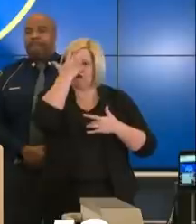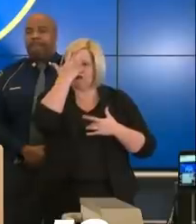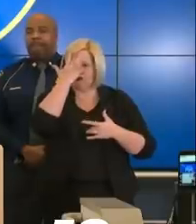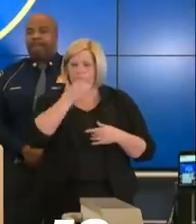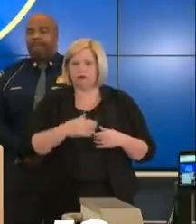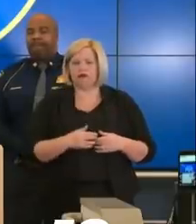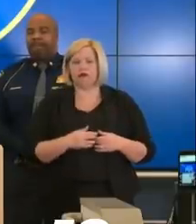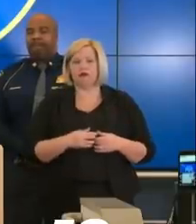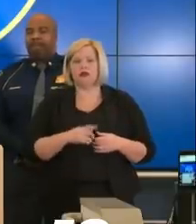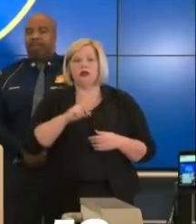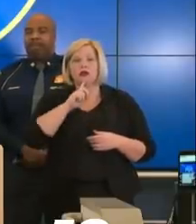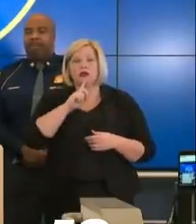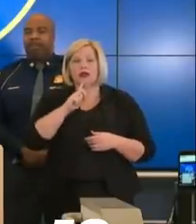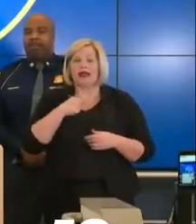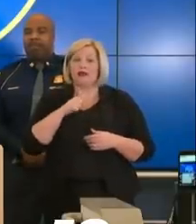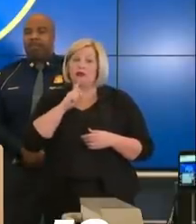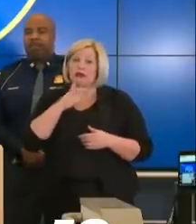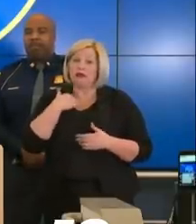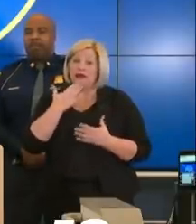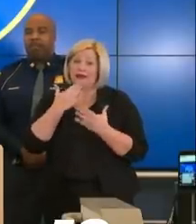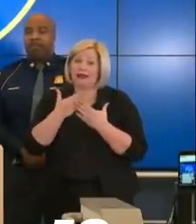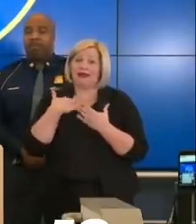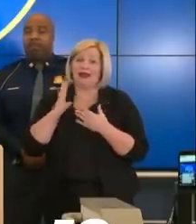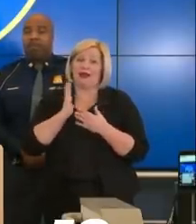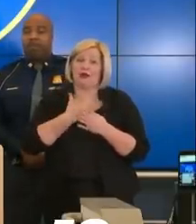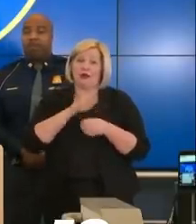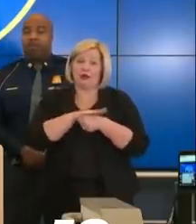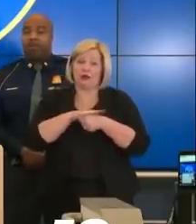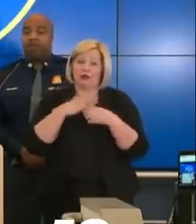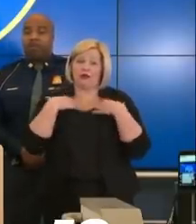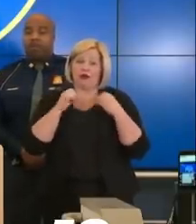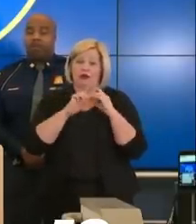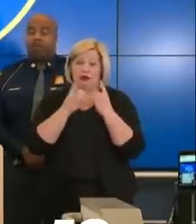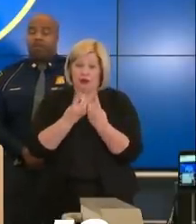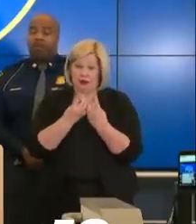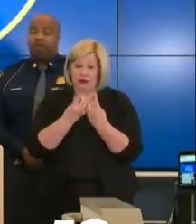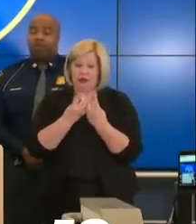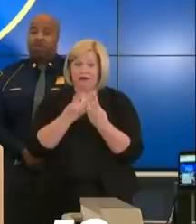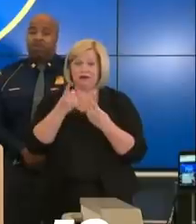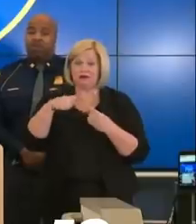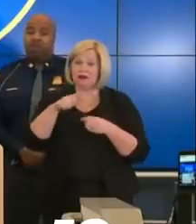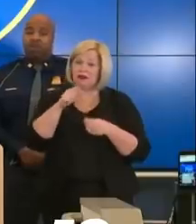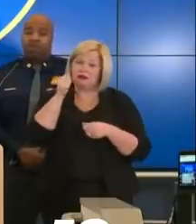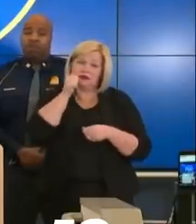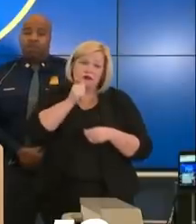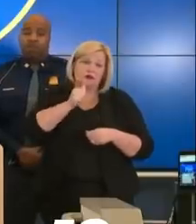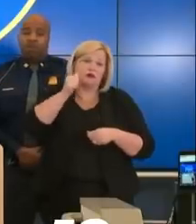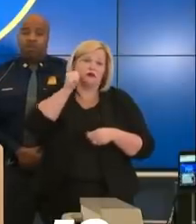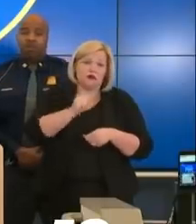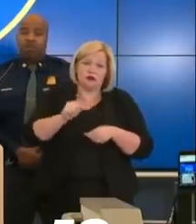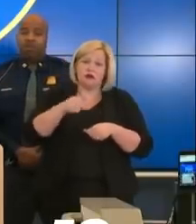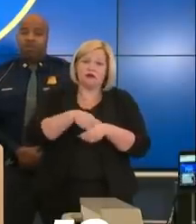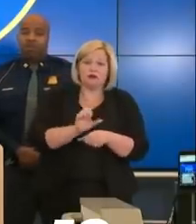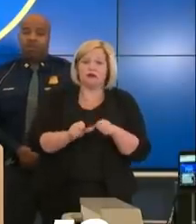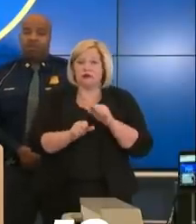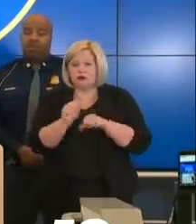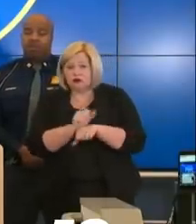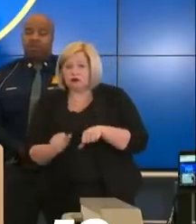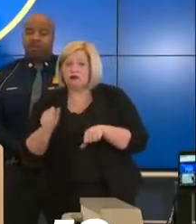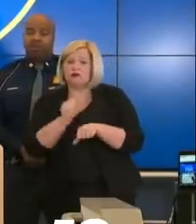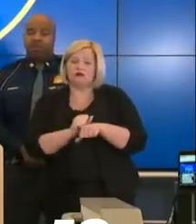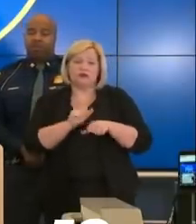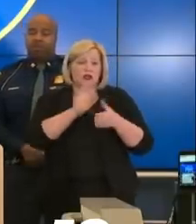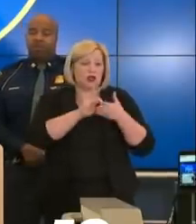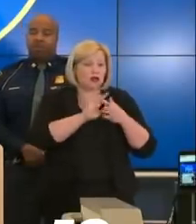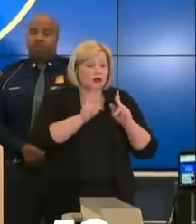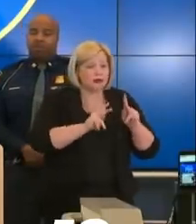would like to especially thank our local health departments. They have been diligently every day on the ground, tracking